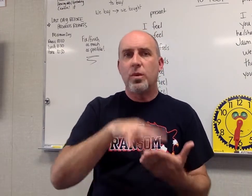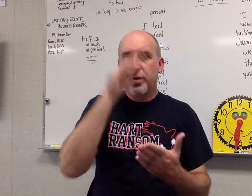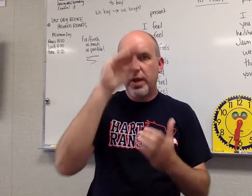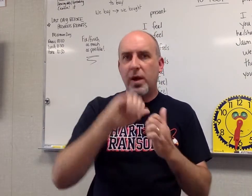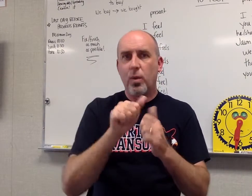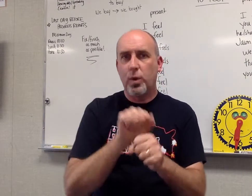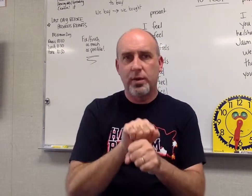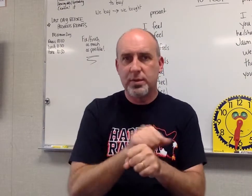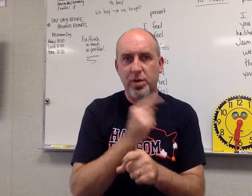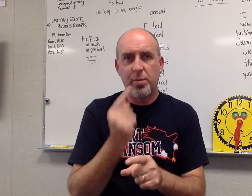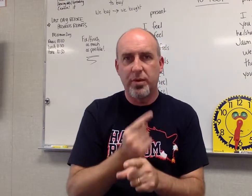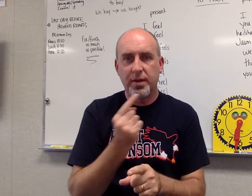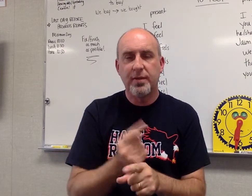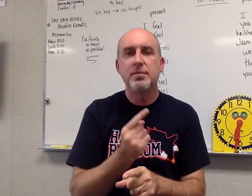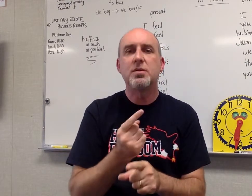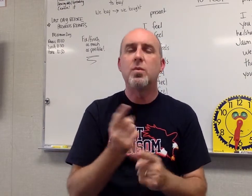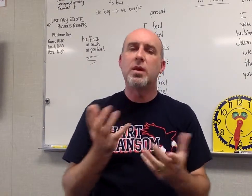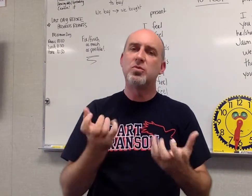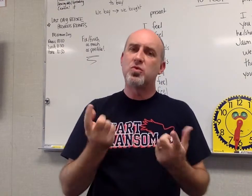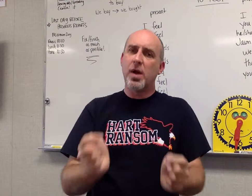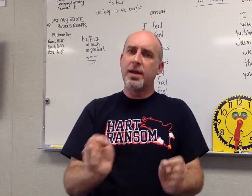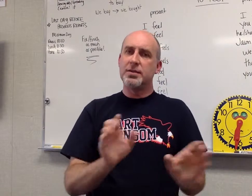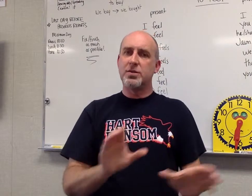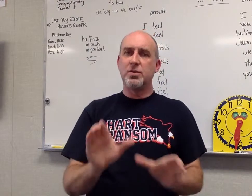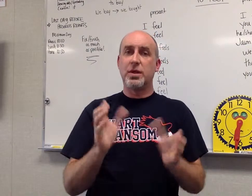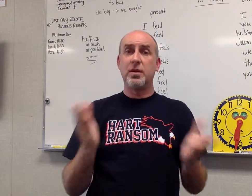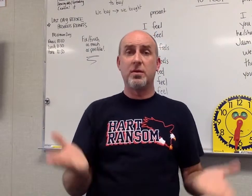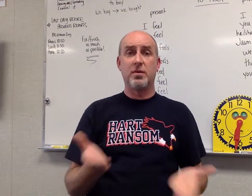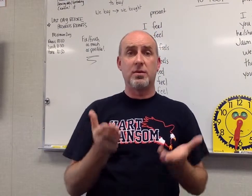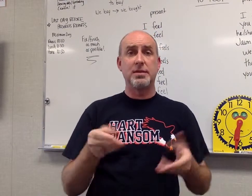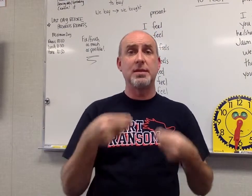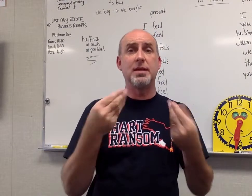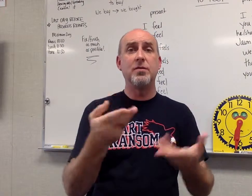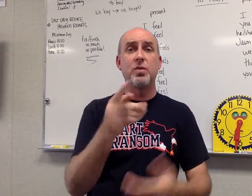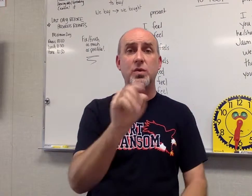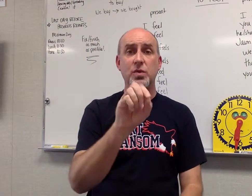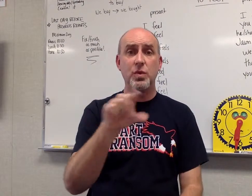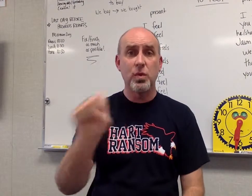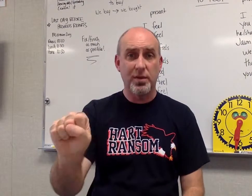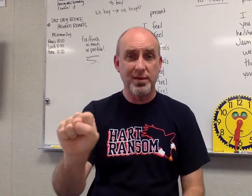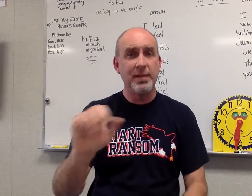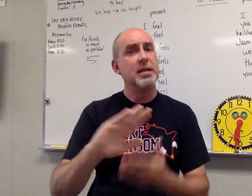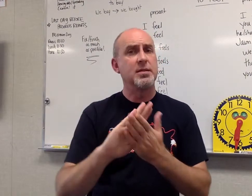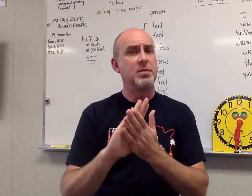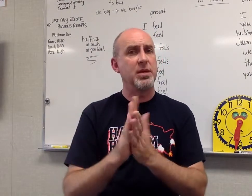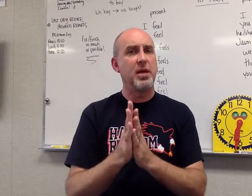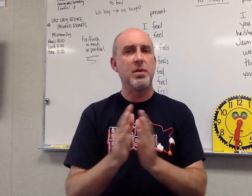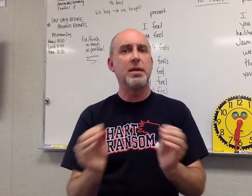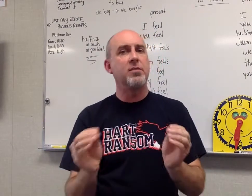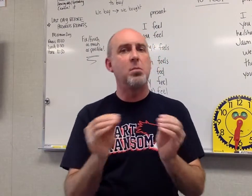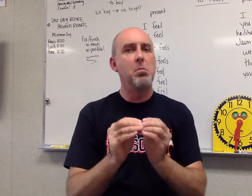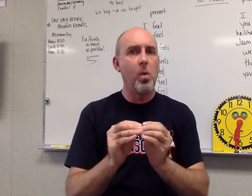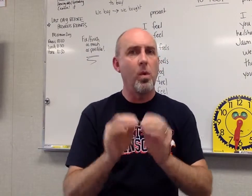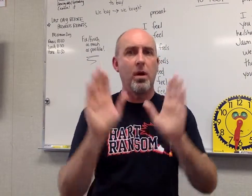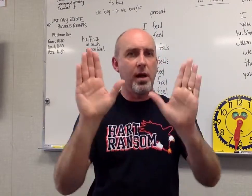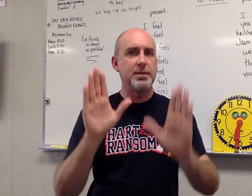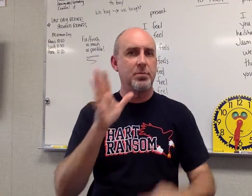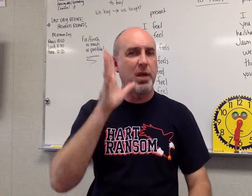learn how it works properly. So what I'm trying to do here is give you the tools to become an even more awesome